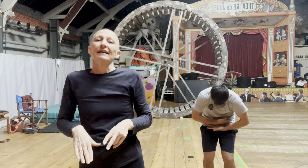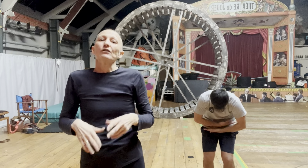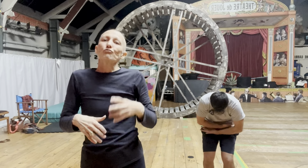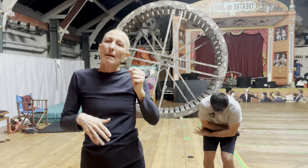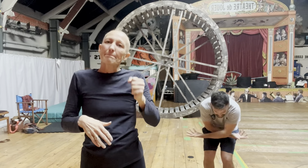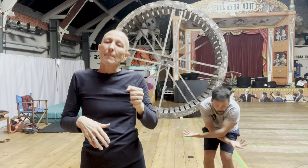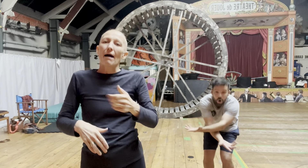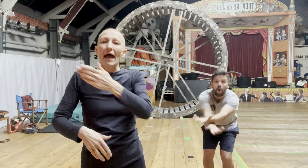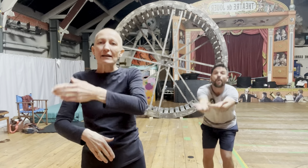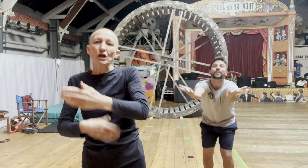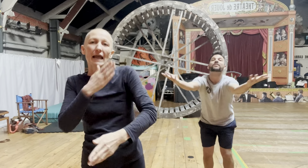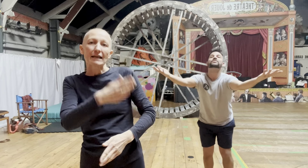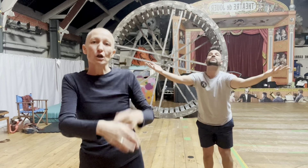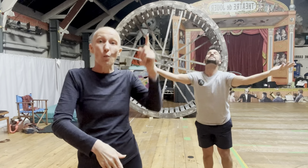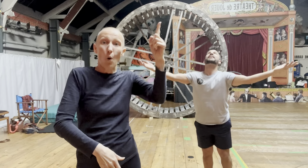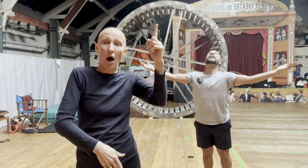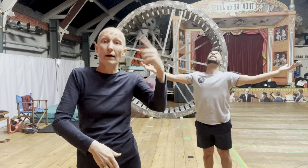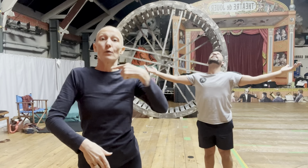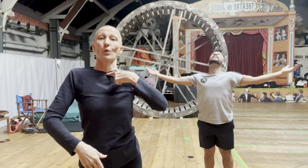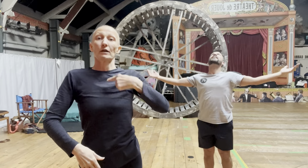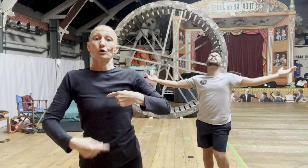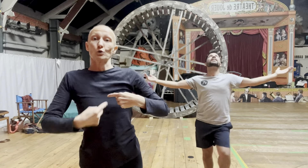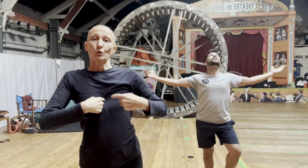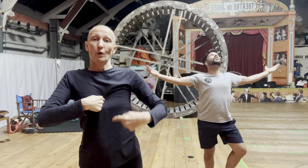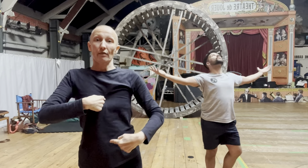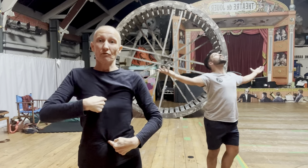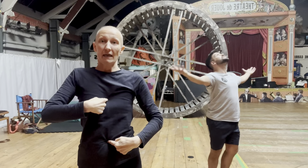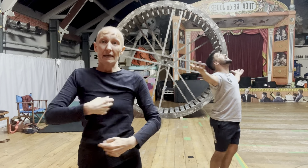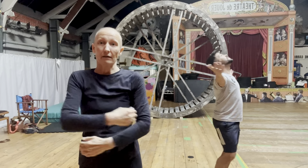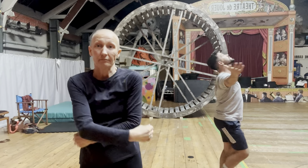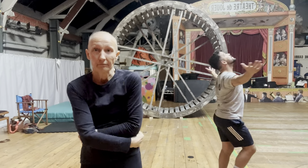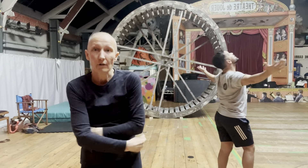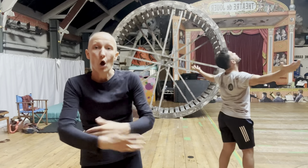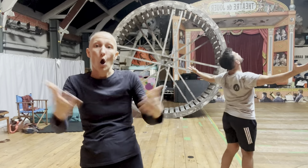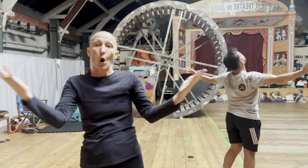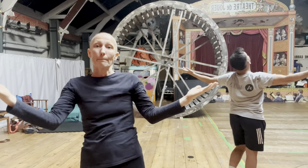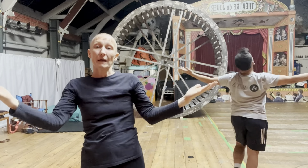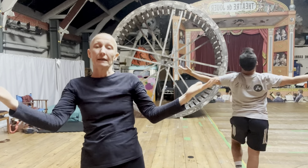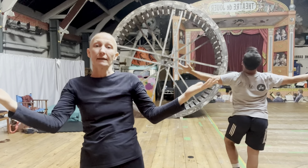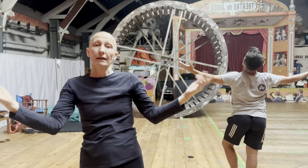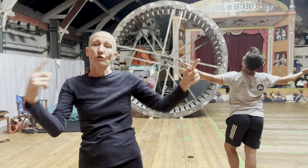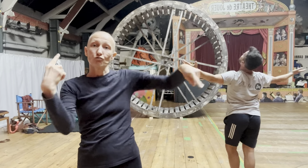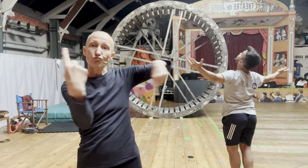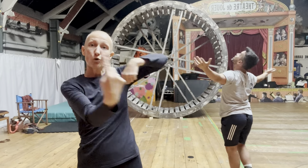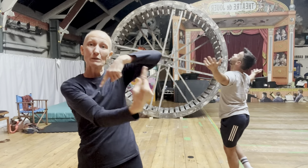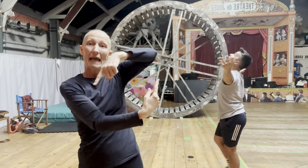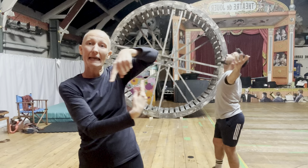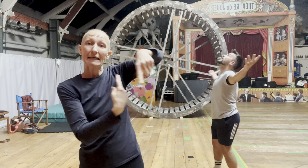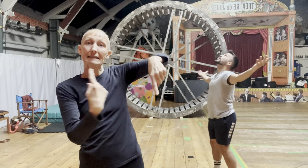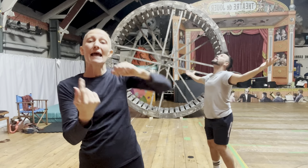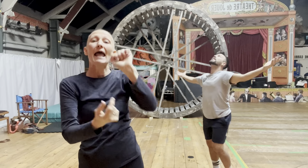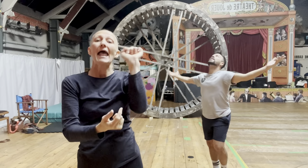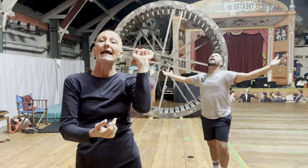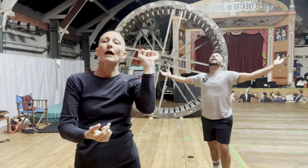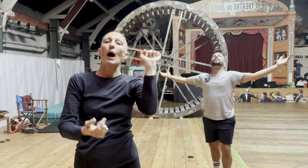the waist to open to the sky. A rotate, up, and a